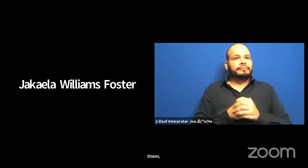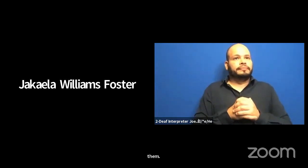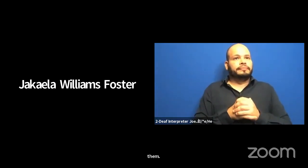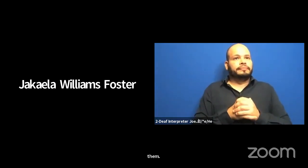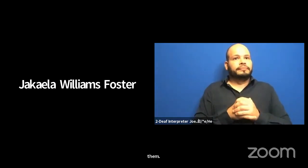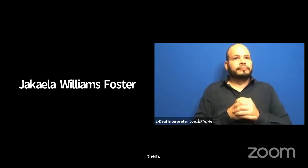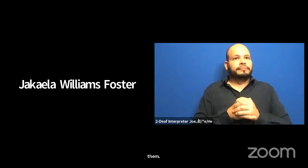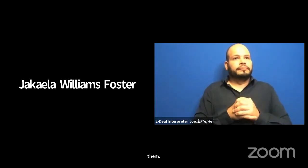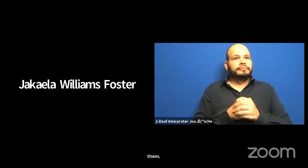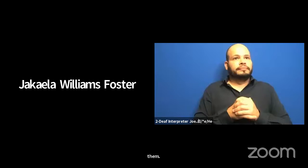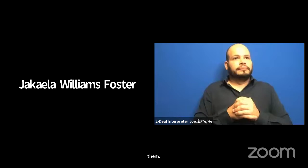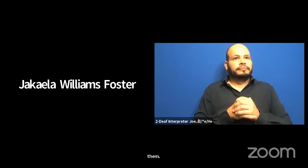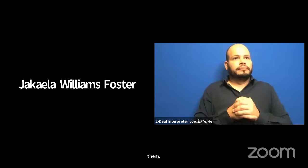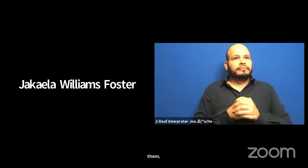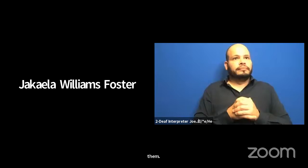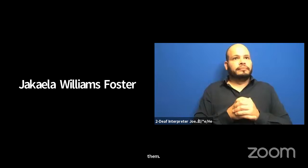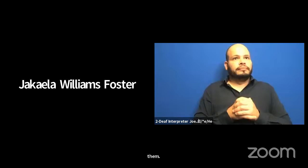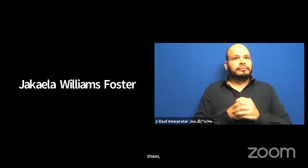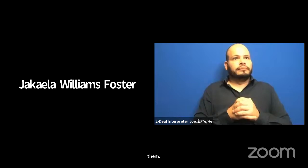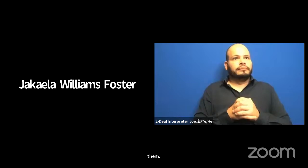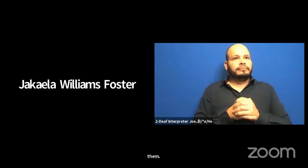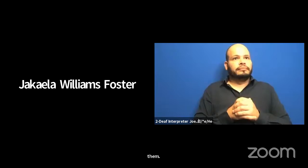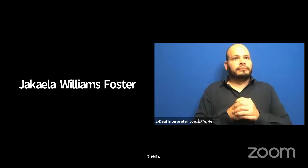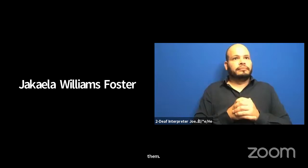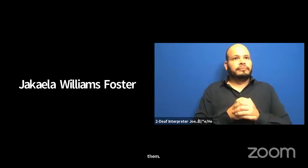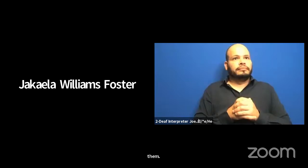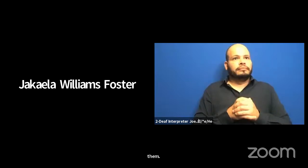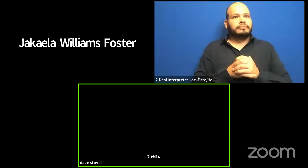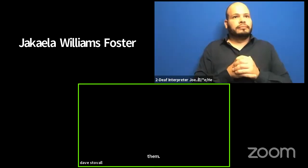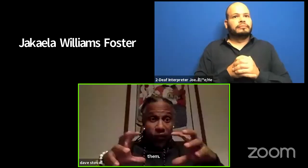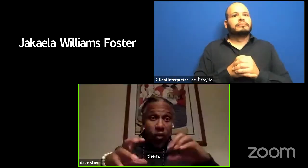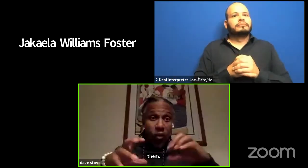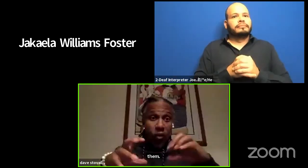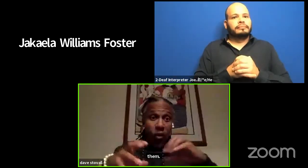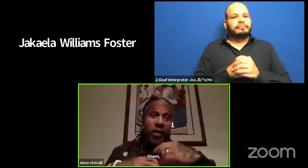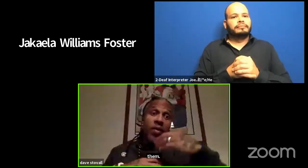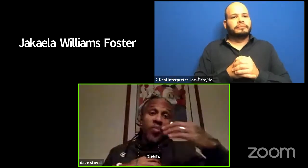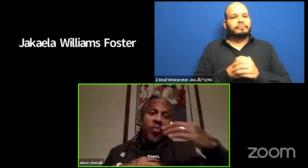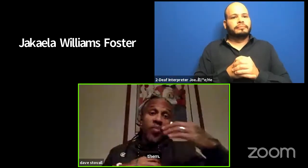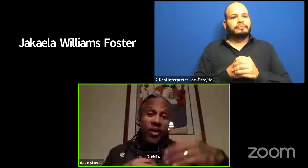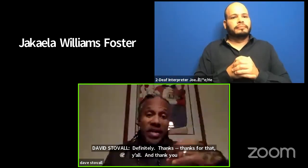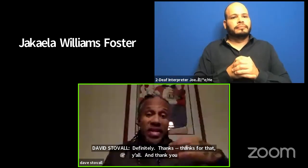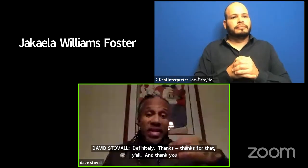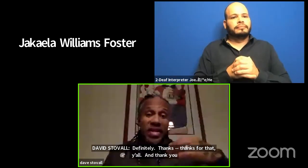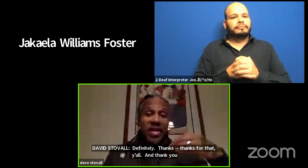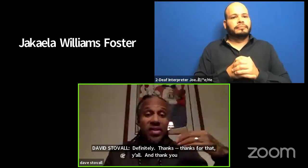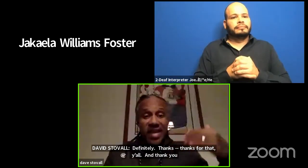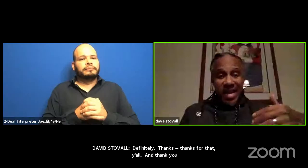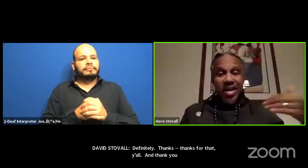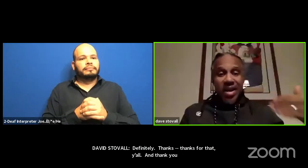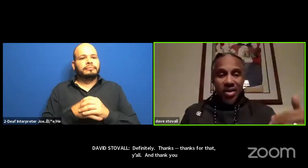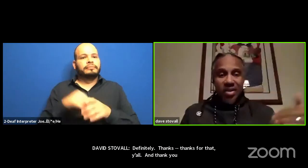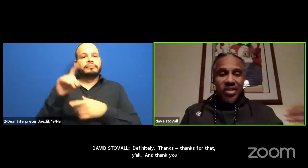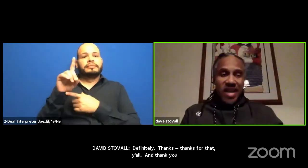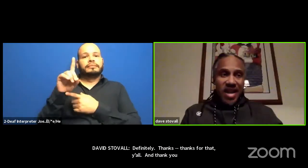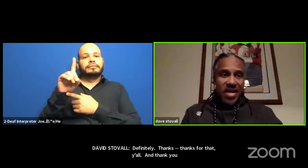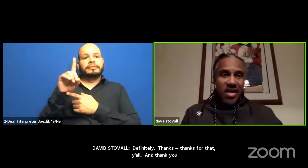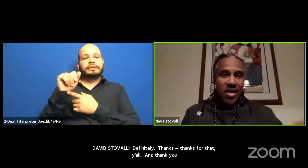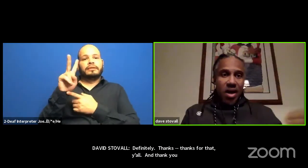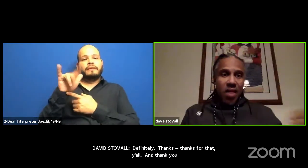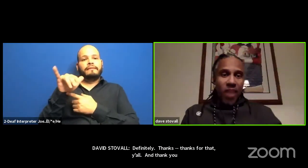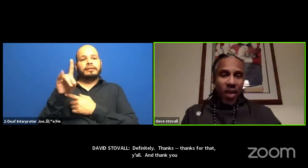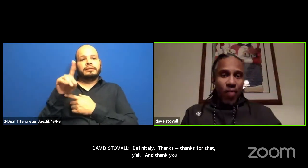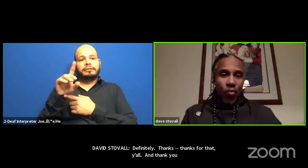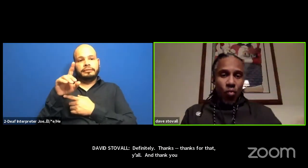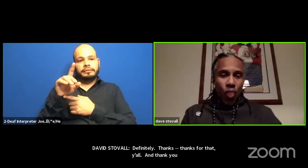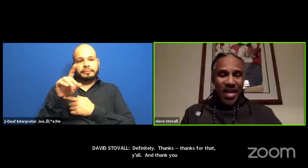Definitely. Thanks for that, y'all. And thank you all for putting us in an